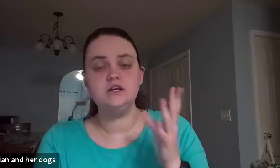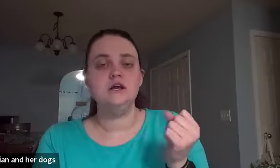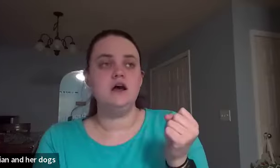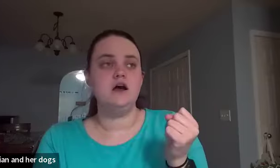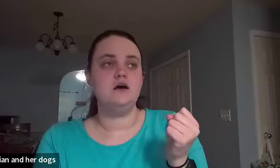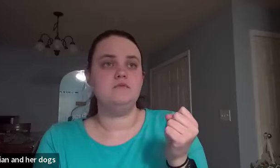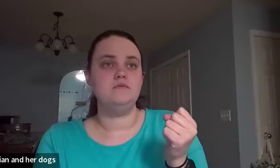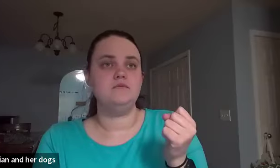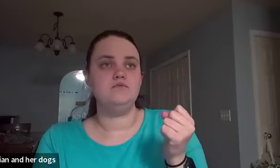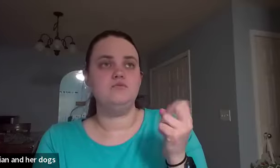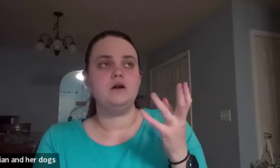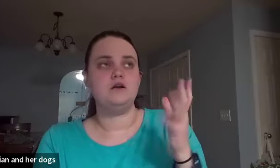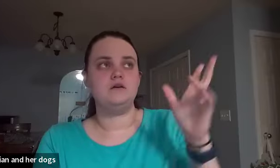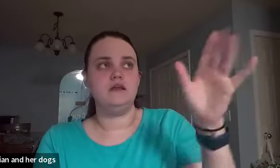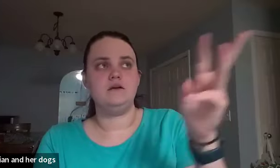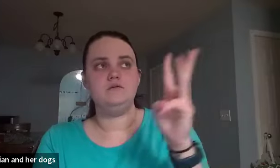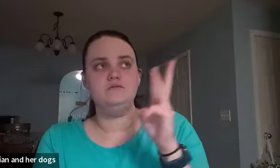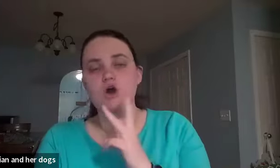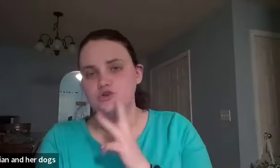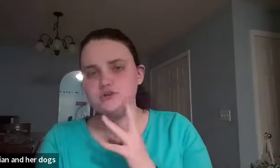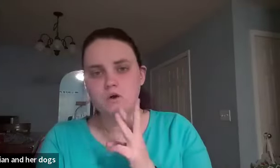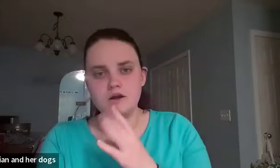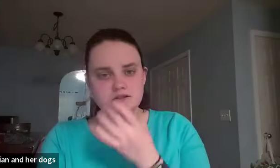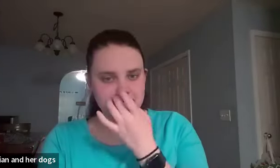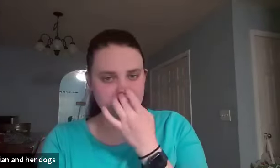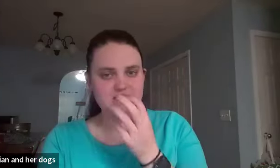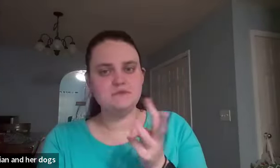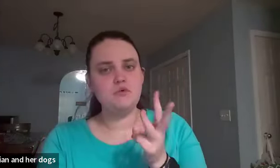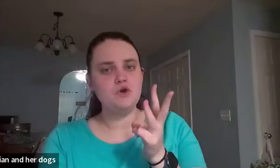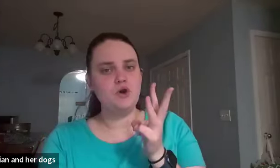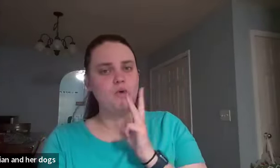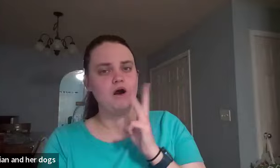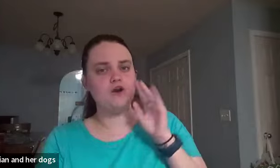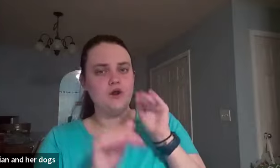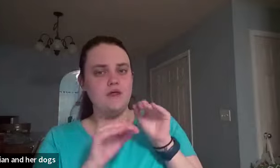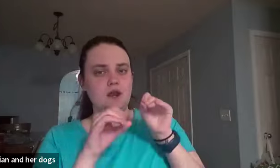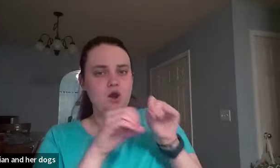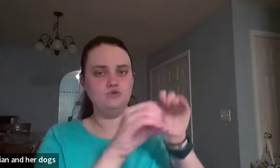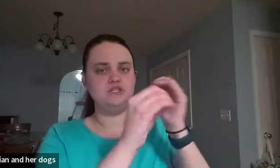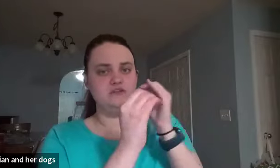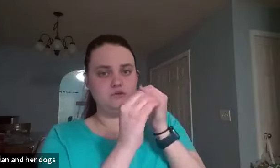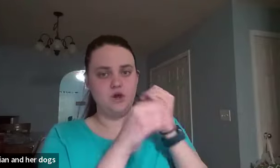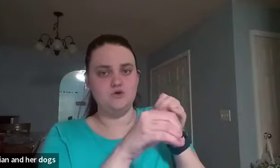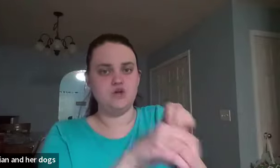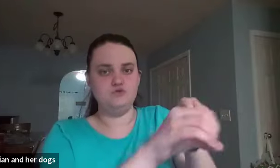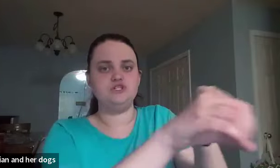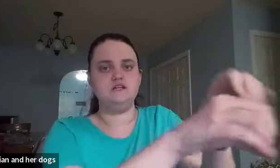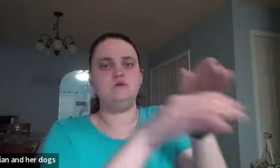water, water, like the ocean water. Typically, some people will go water and then ocean, either with O's, ocean